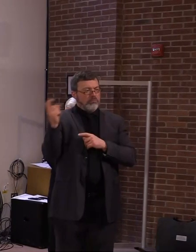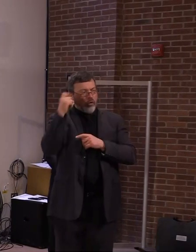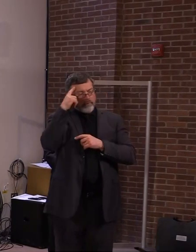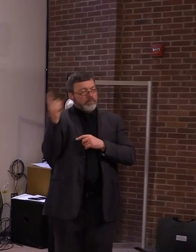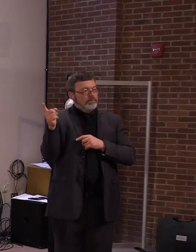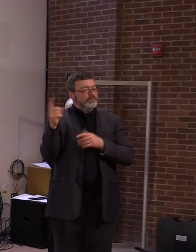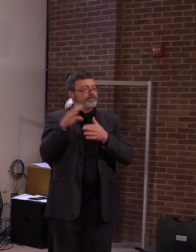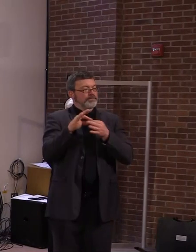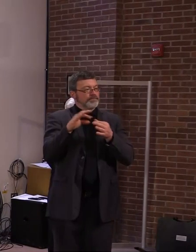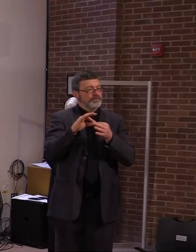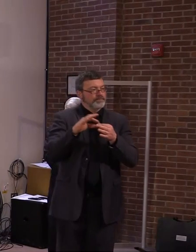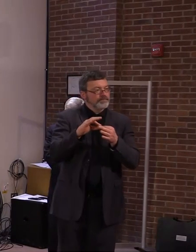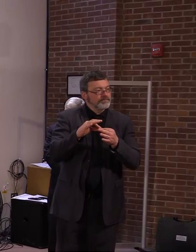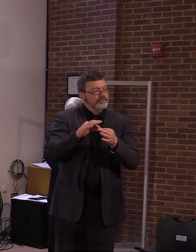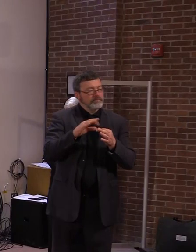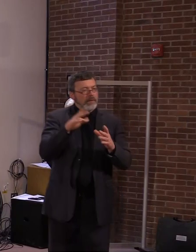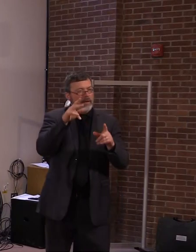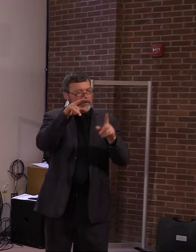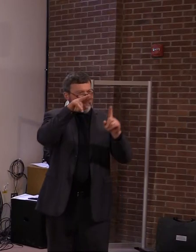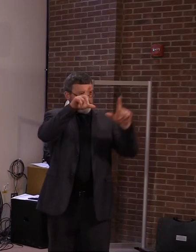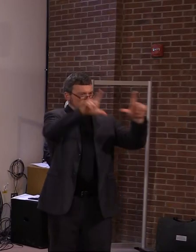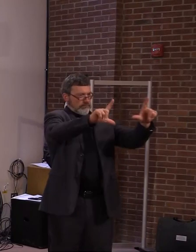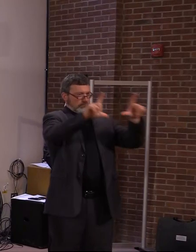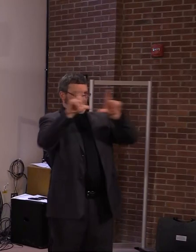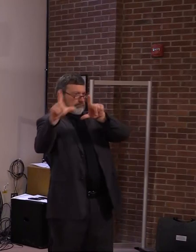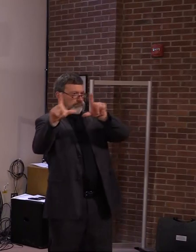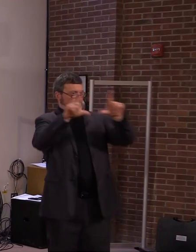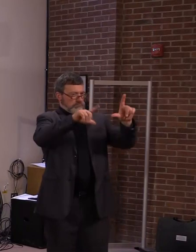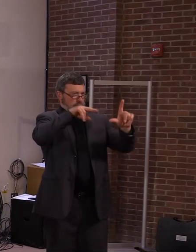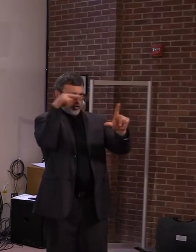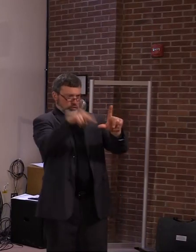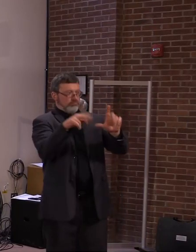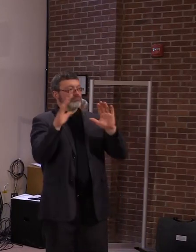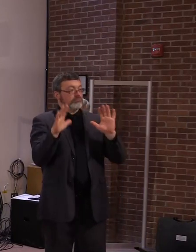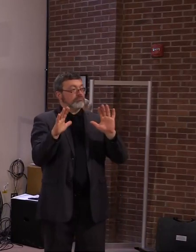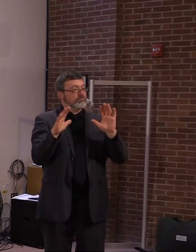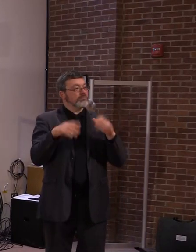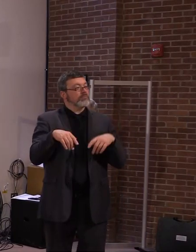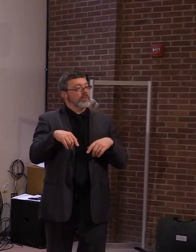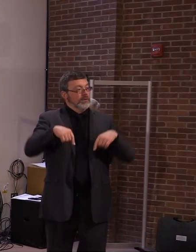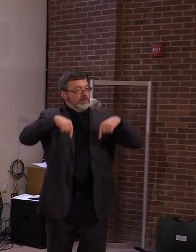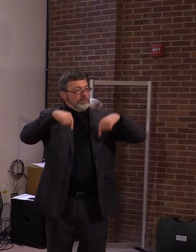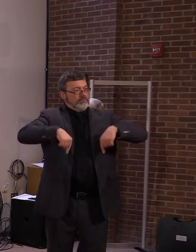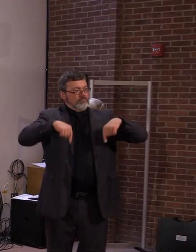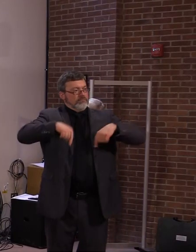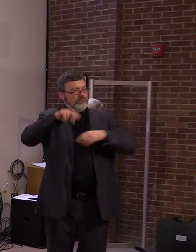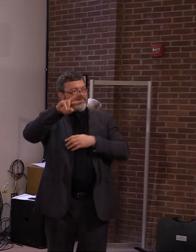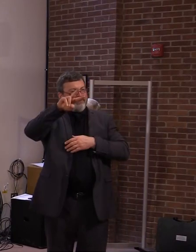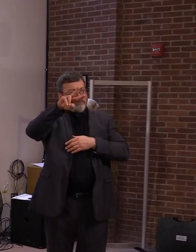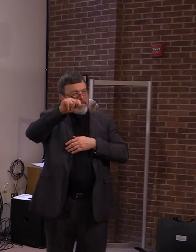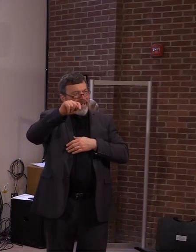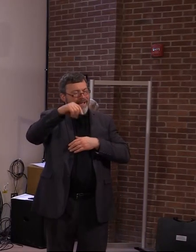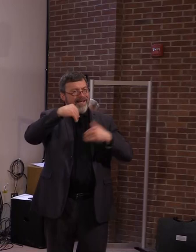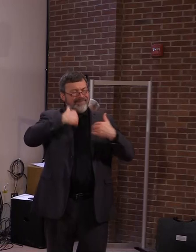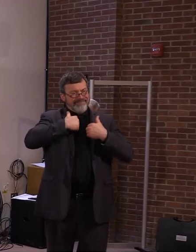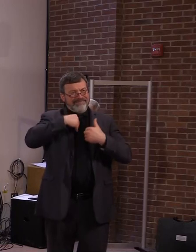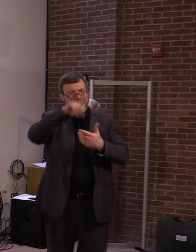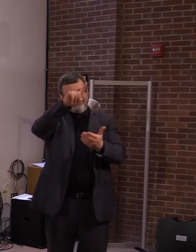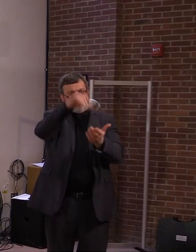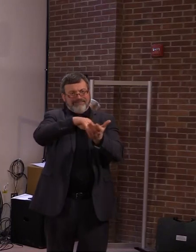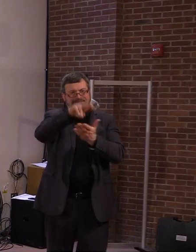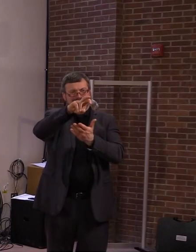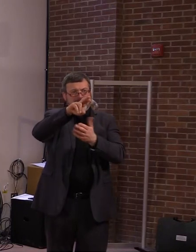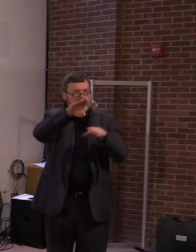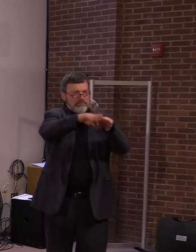things in relationship here, we have about 1,200 hospital beds in Vermont. Of that, we